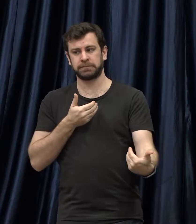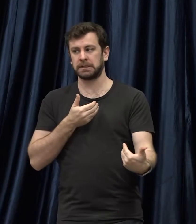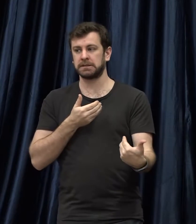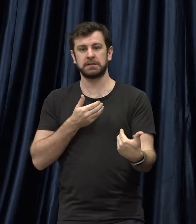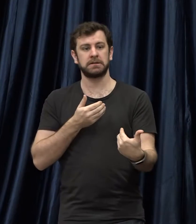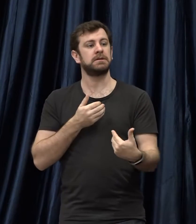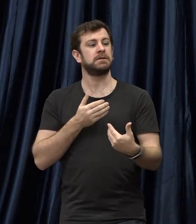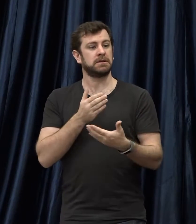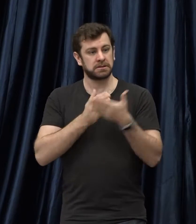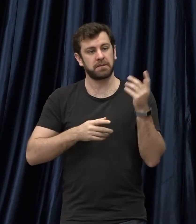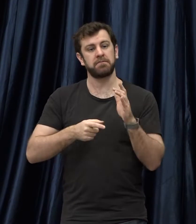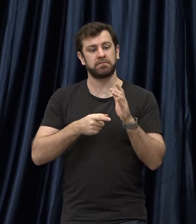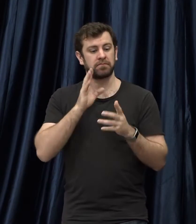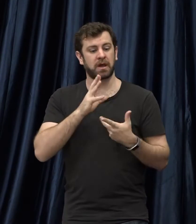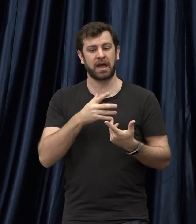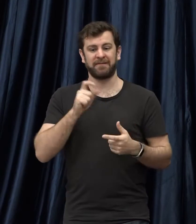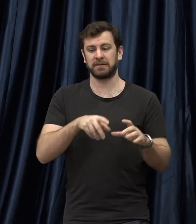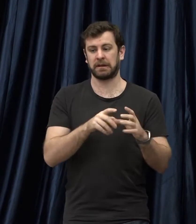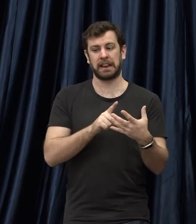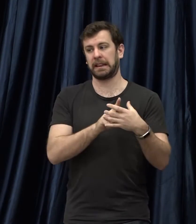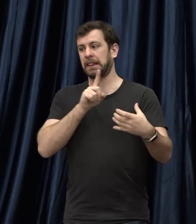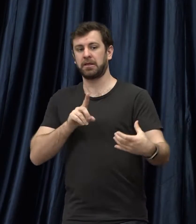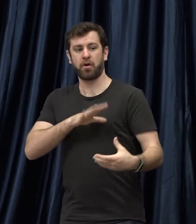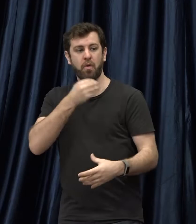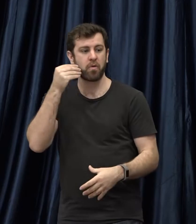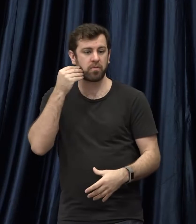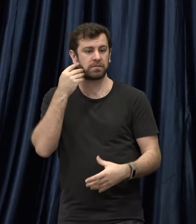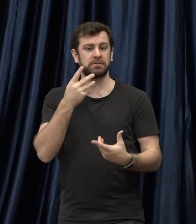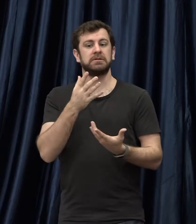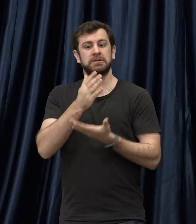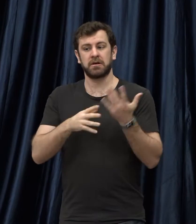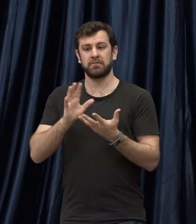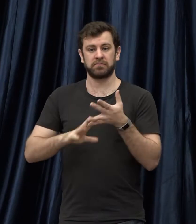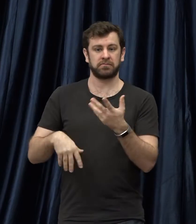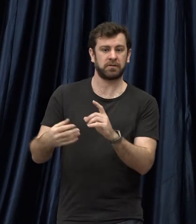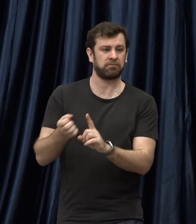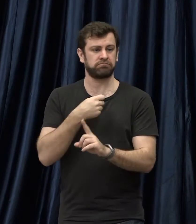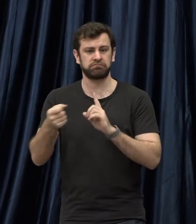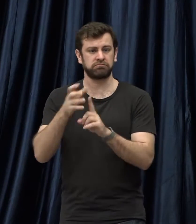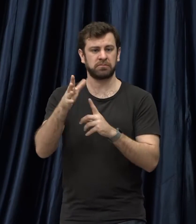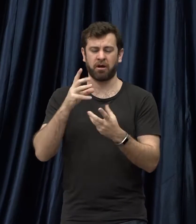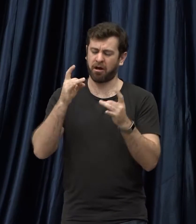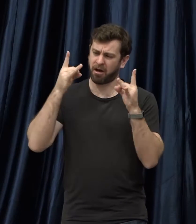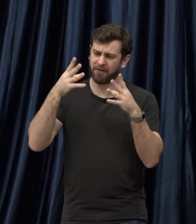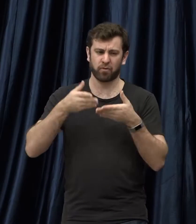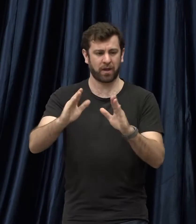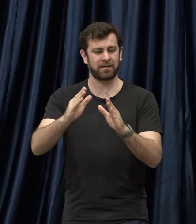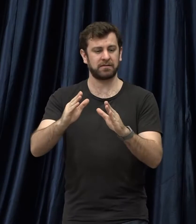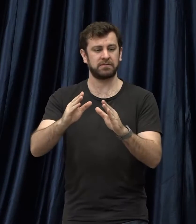home. Some were tortured in terrible ways. Others were